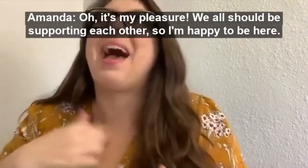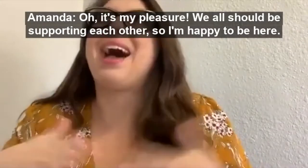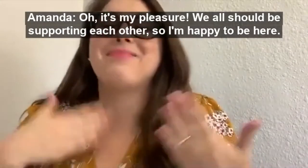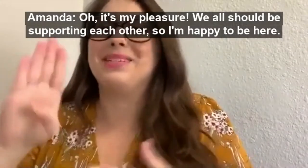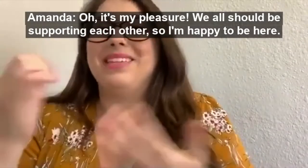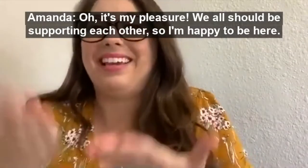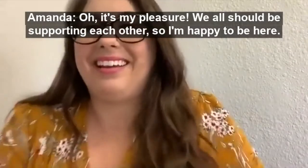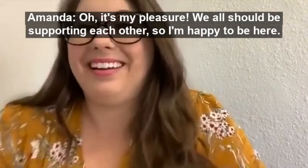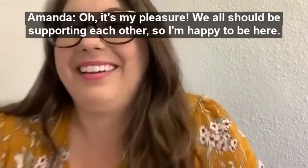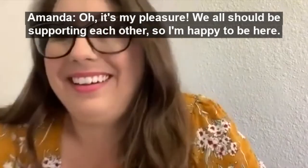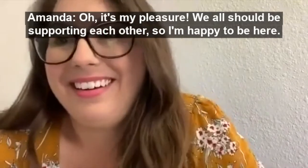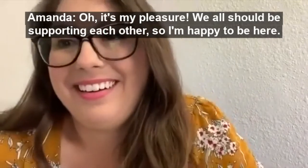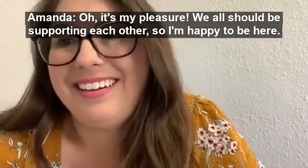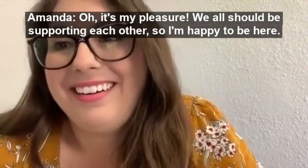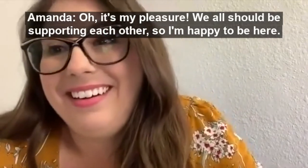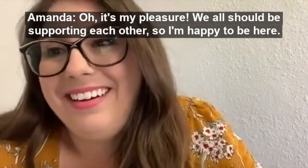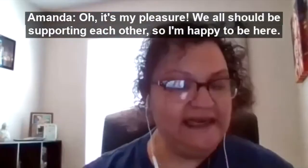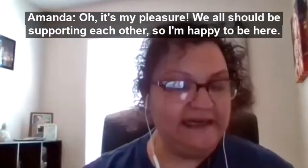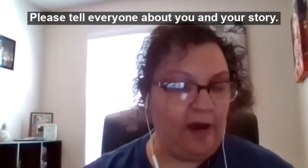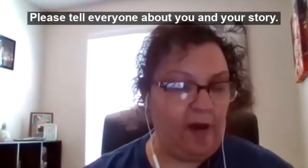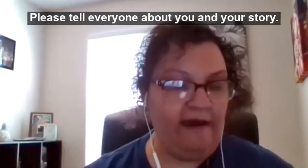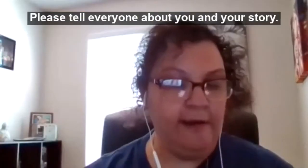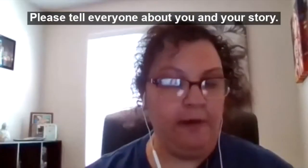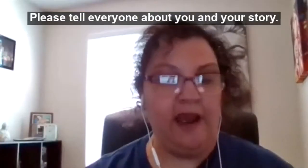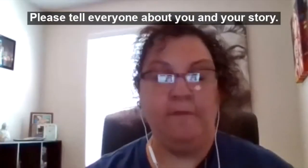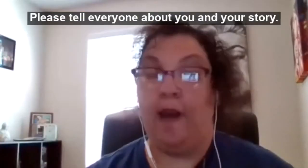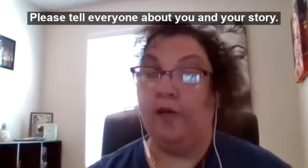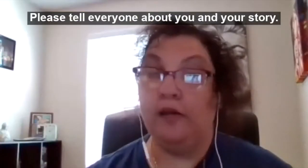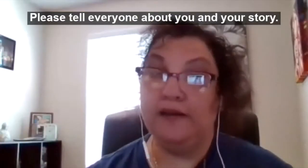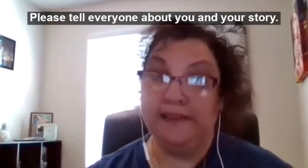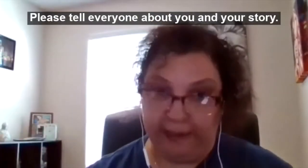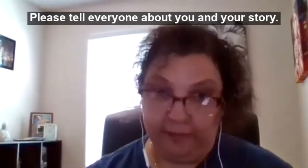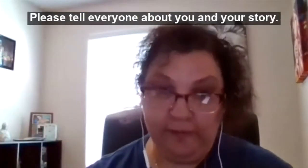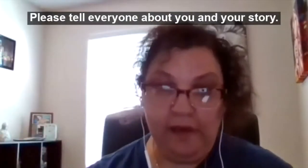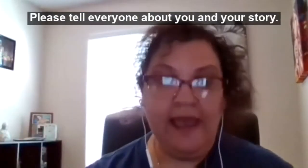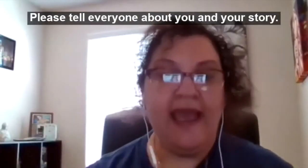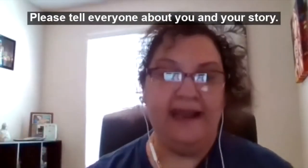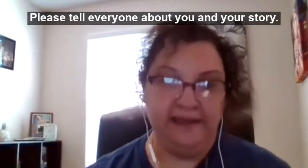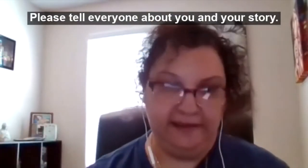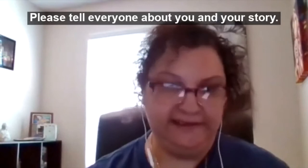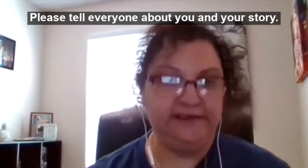happy to be here. Please tell everyone about you and your